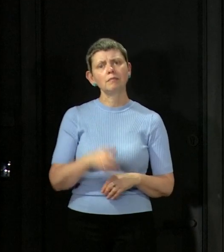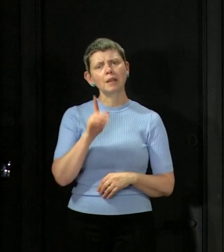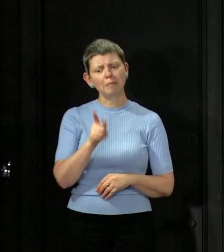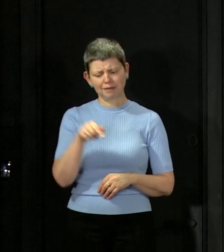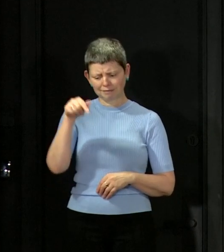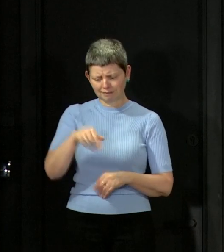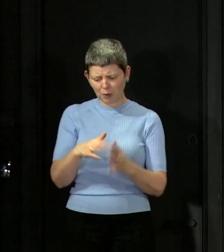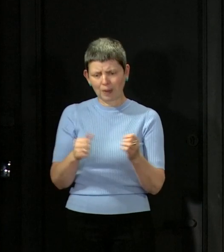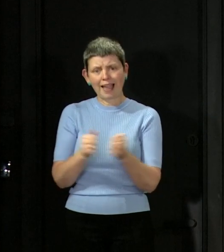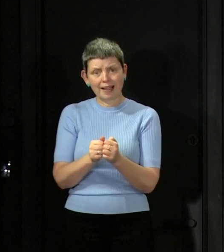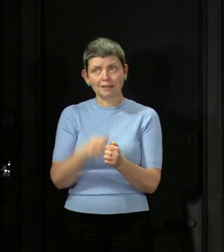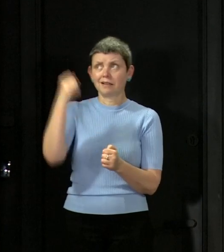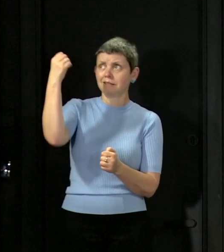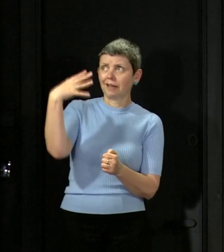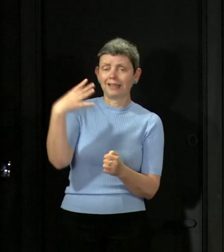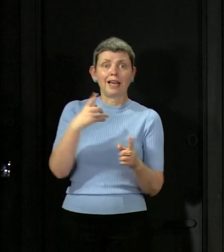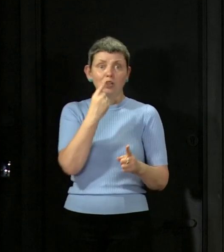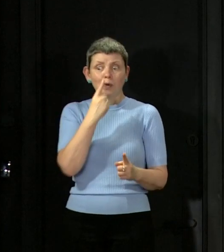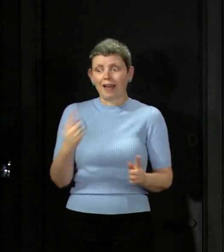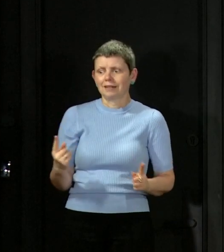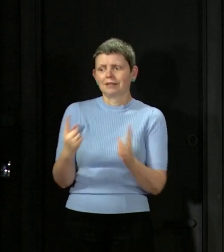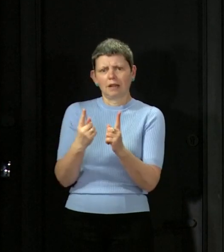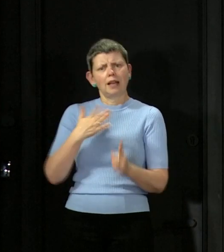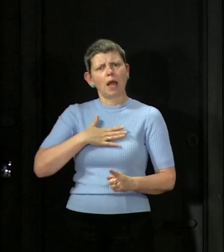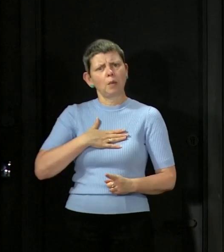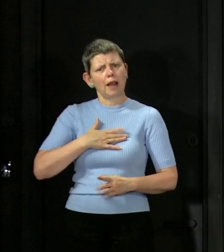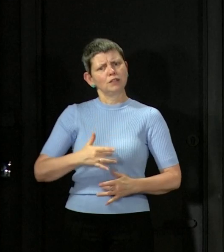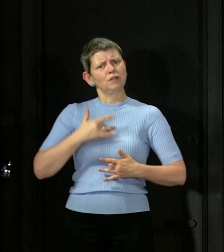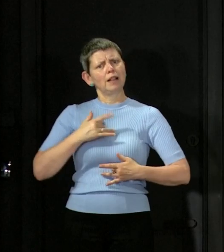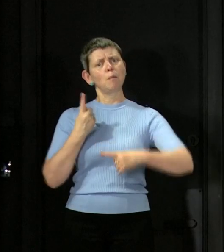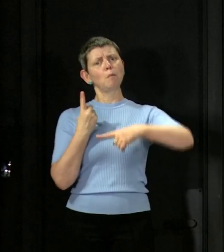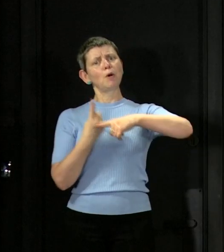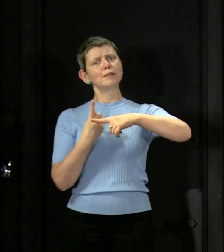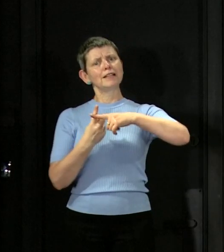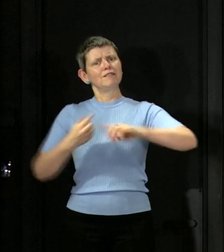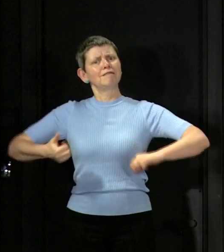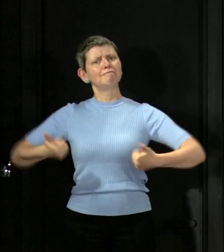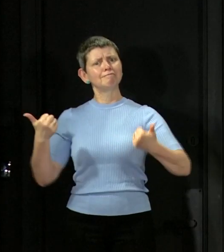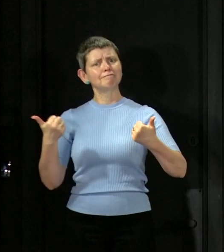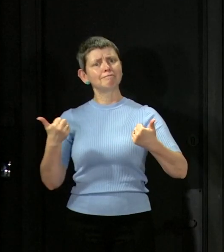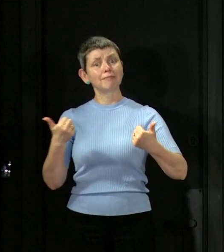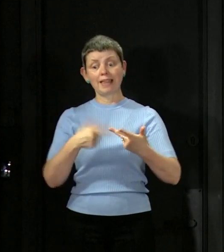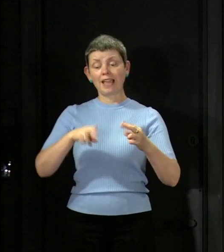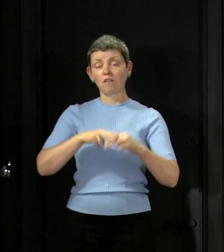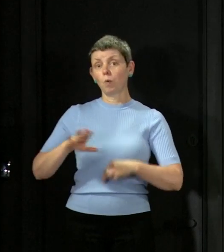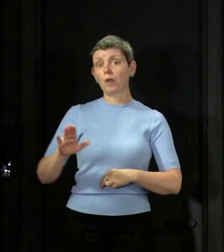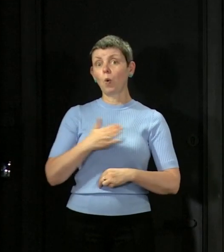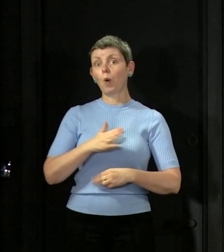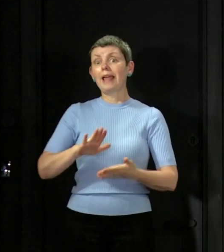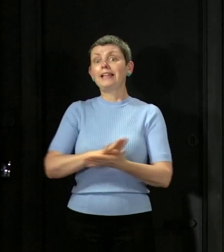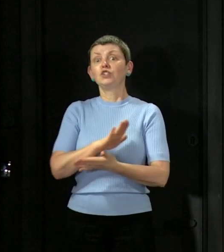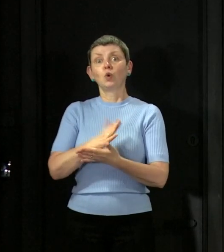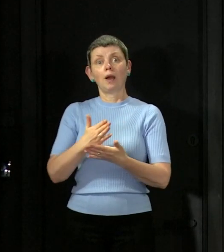little bit more social interaction, end on a positive note. If we all enjoy the slight relaxation, but do